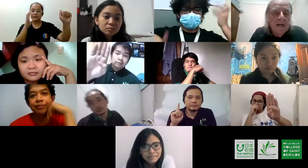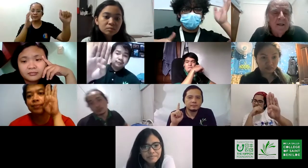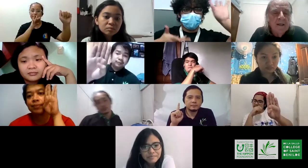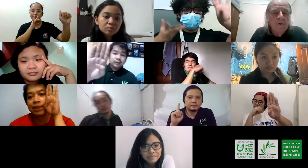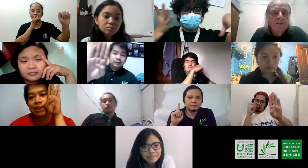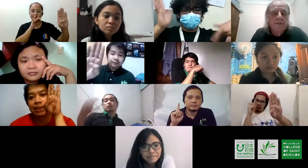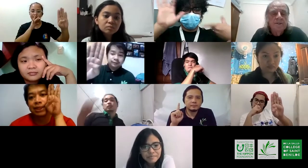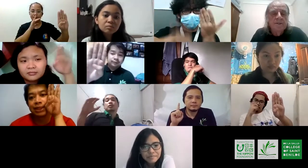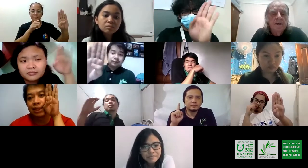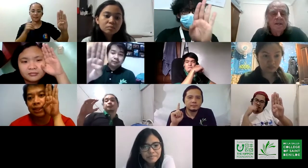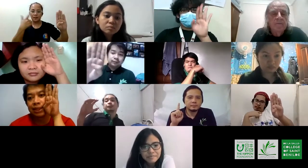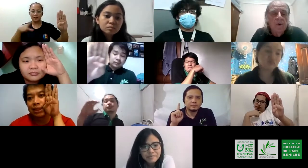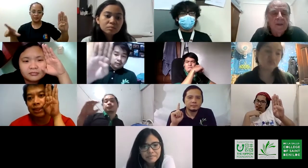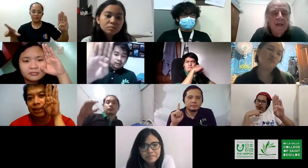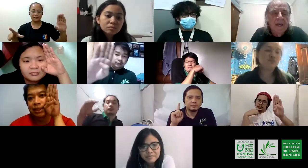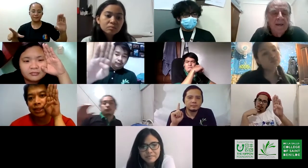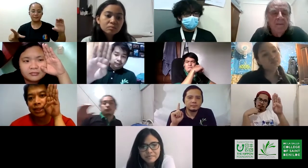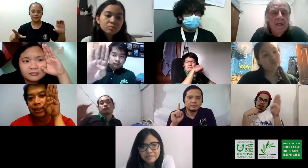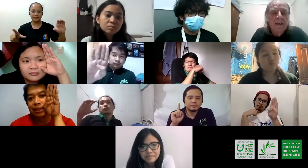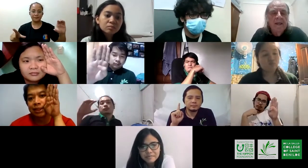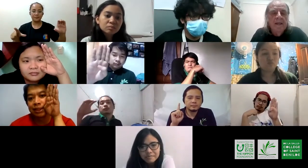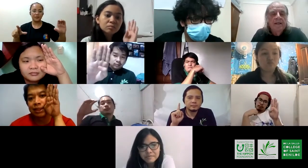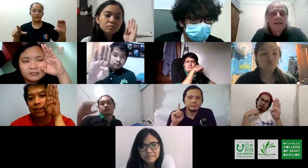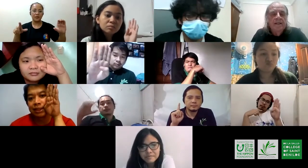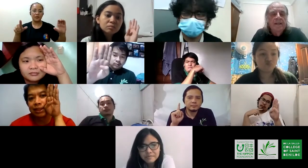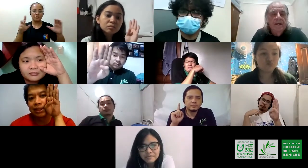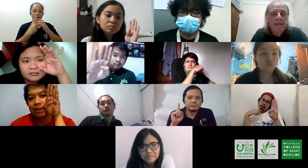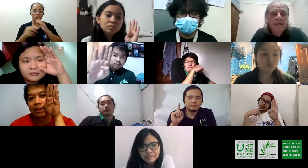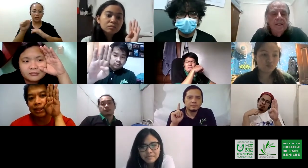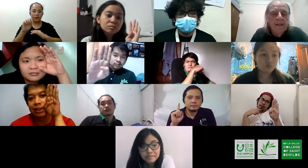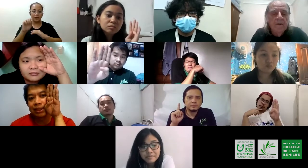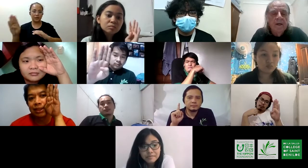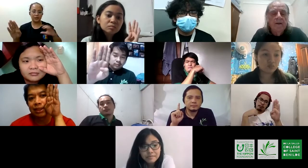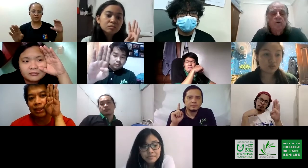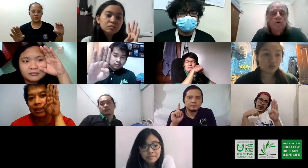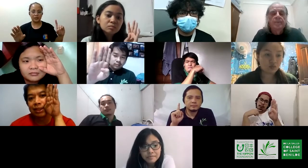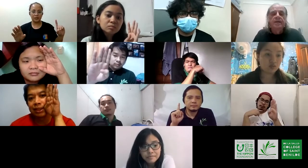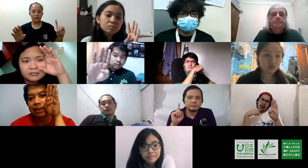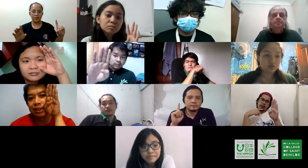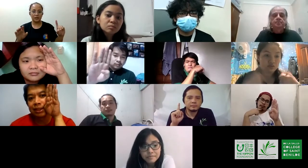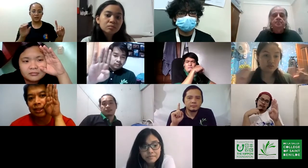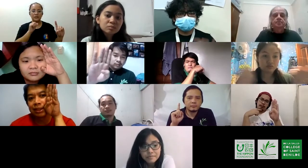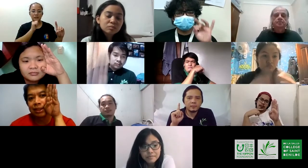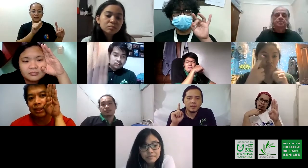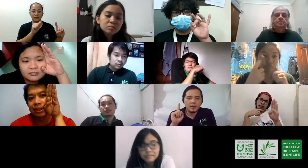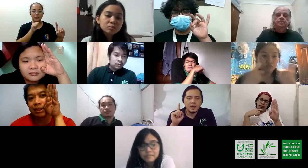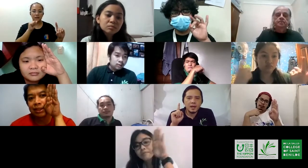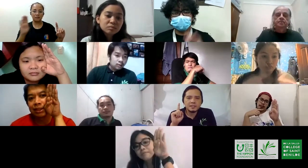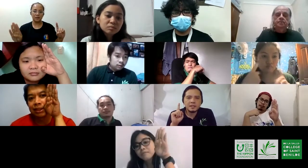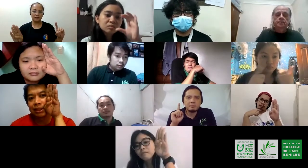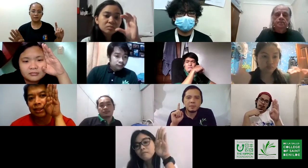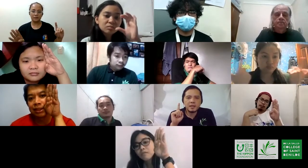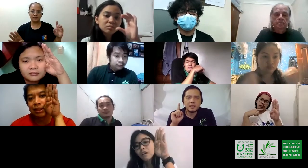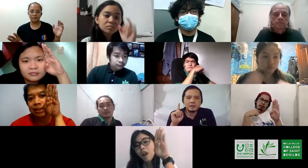Okay. From 1876 to 1866, deaf education in the US was